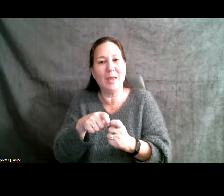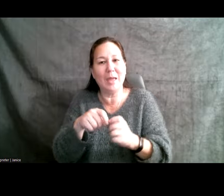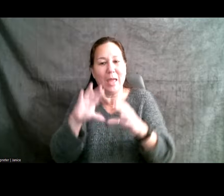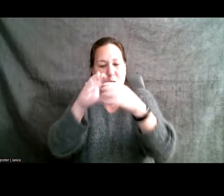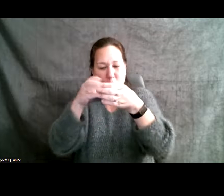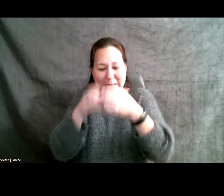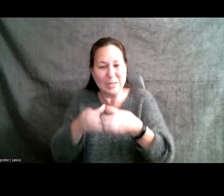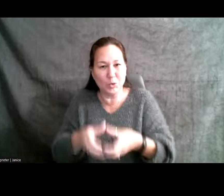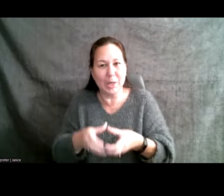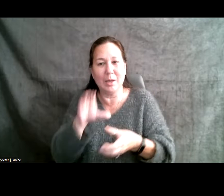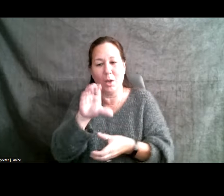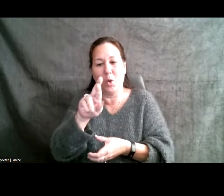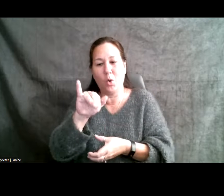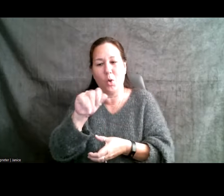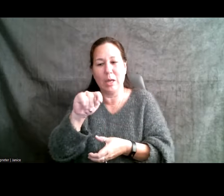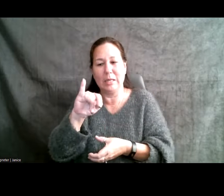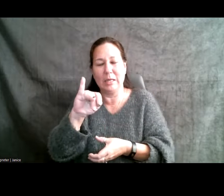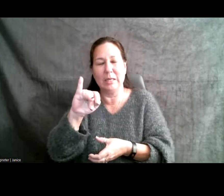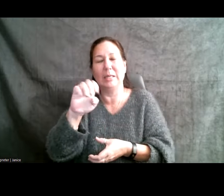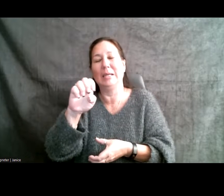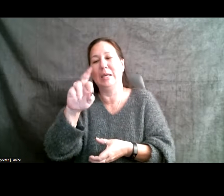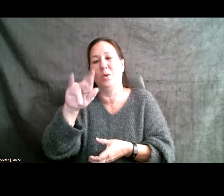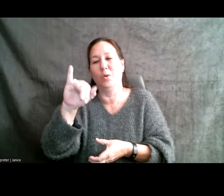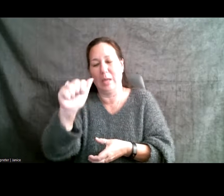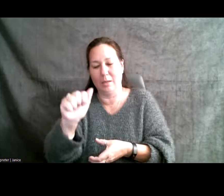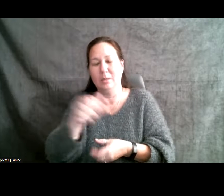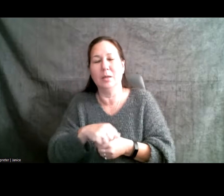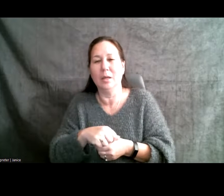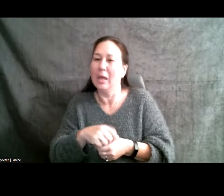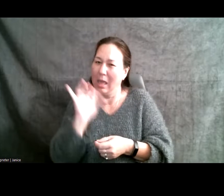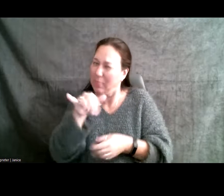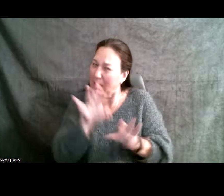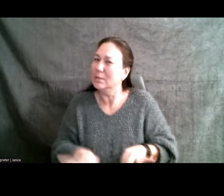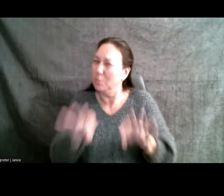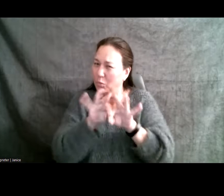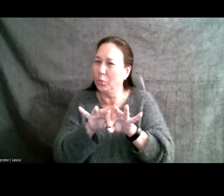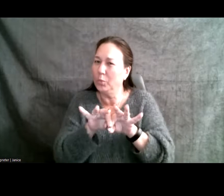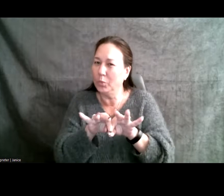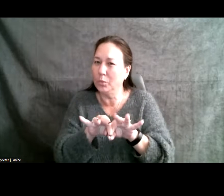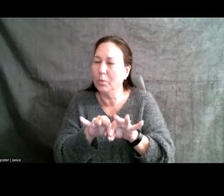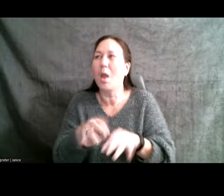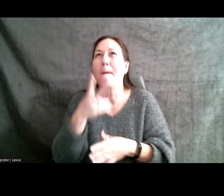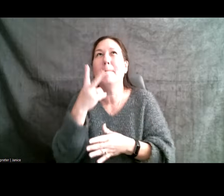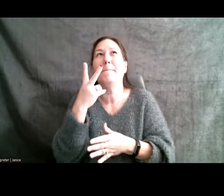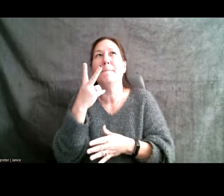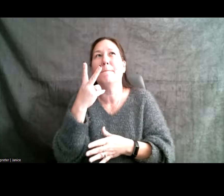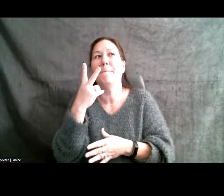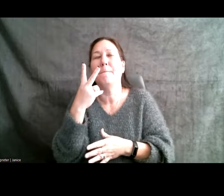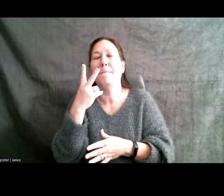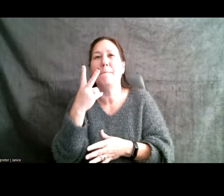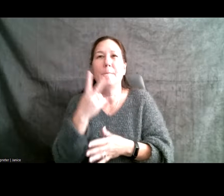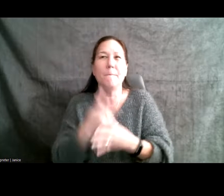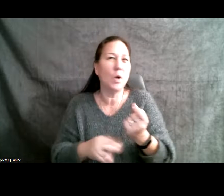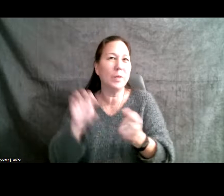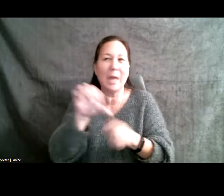those that's really critical. And it's both, you know, at a given moment